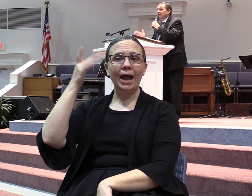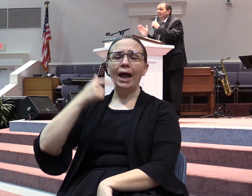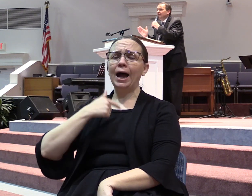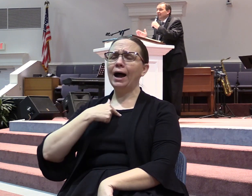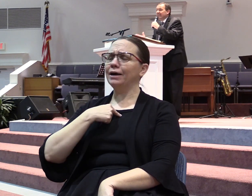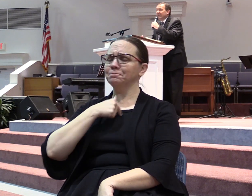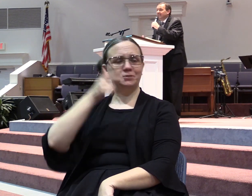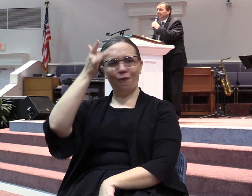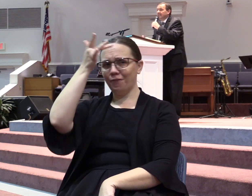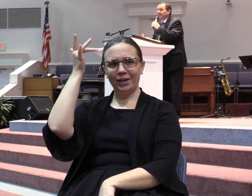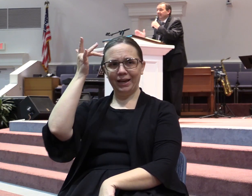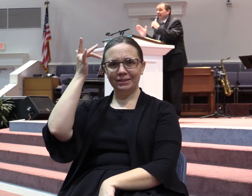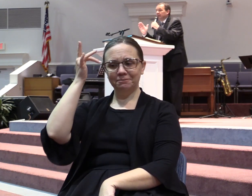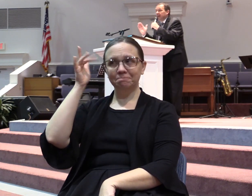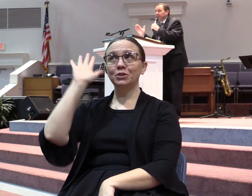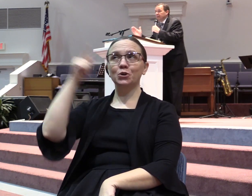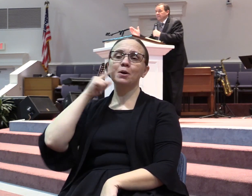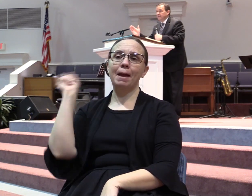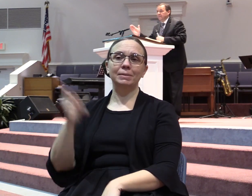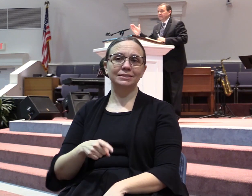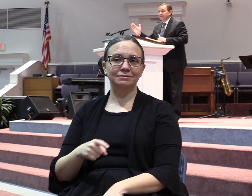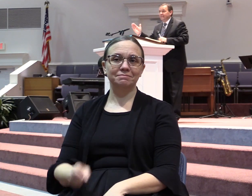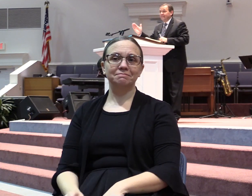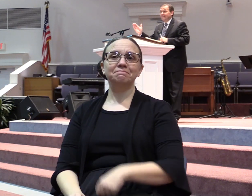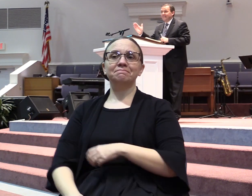not forget thy commandments.